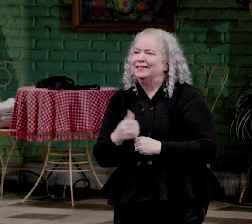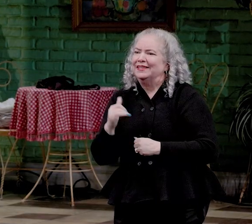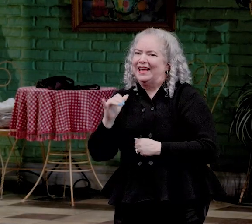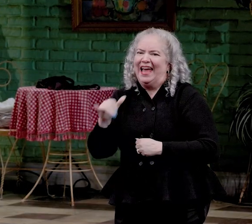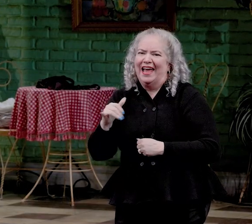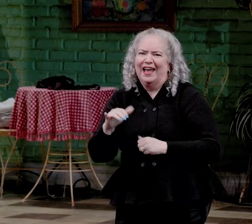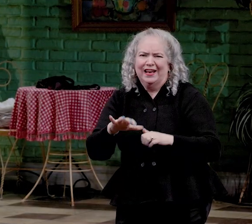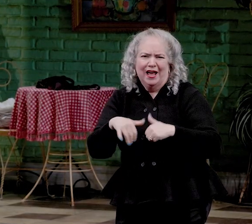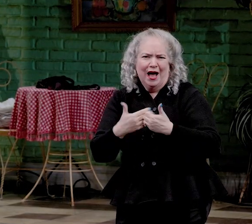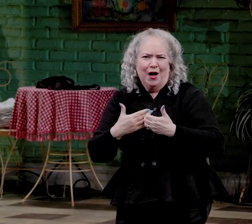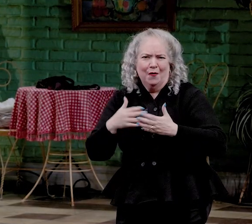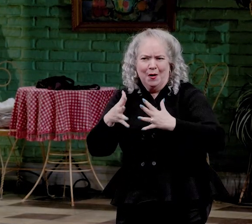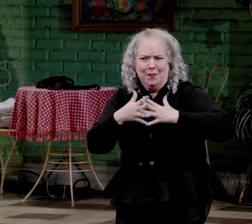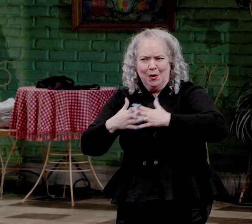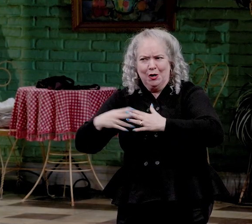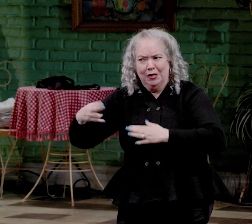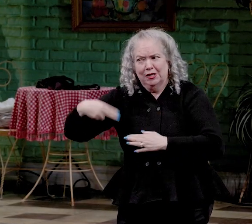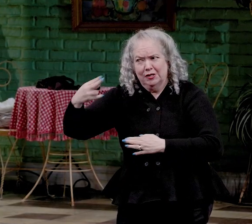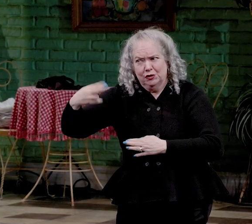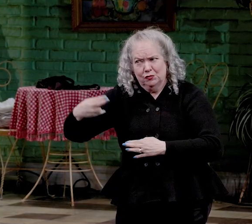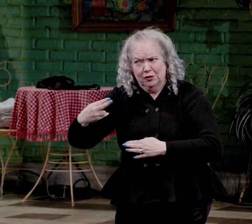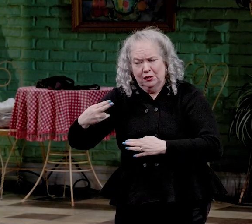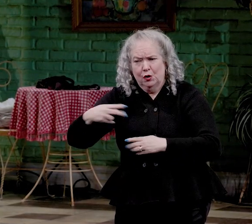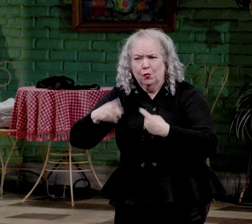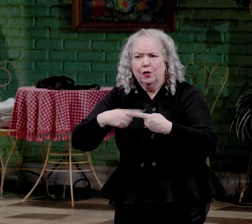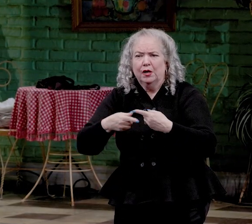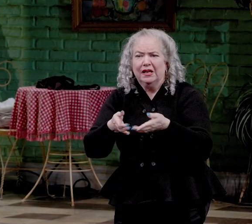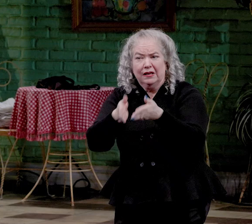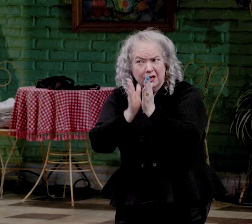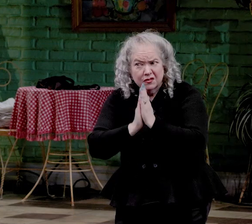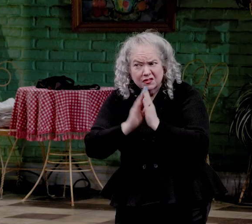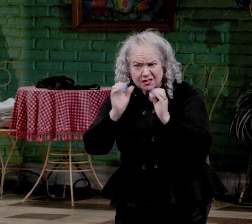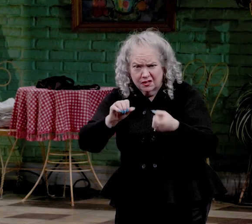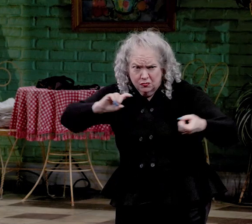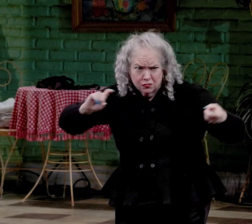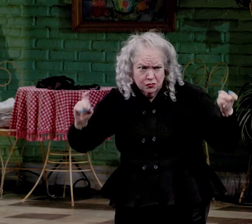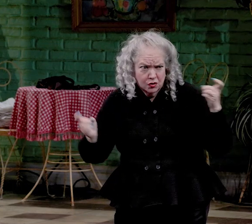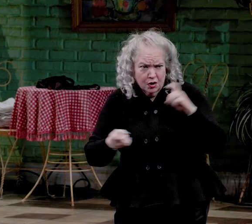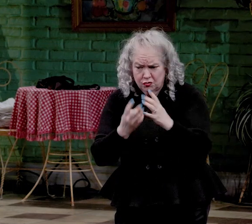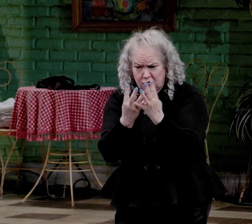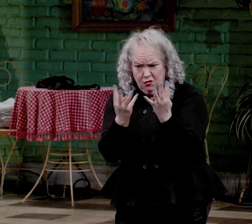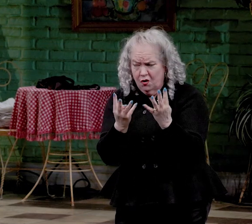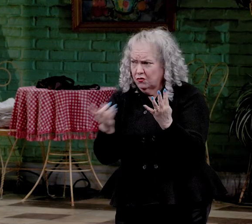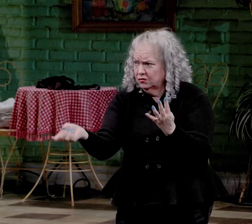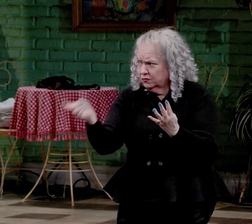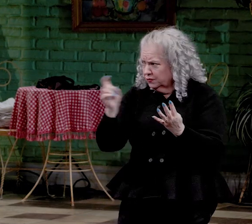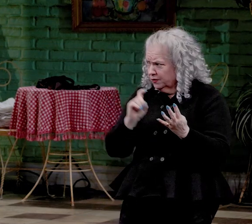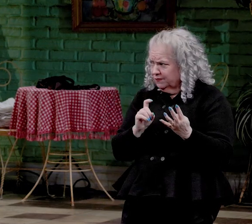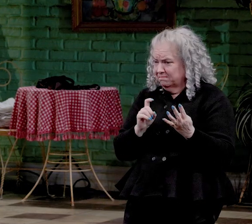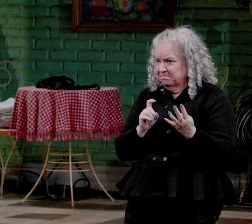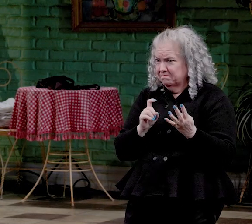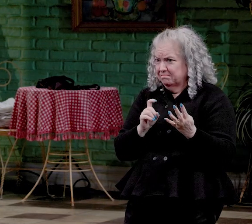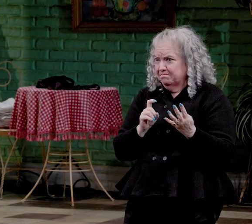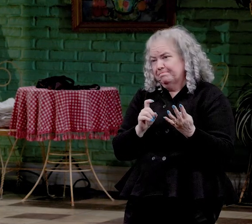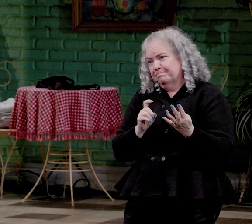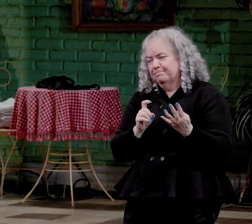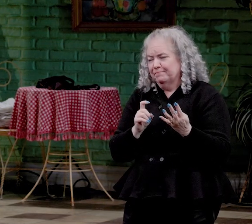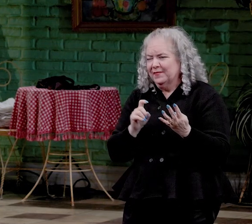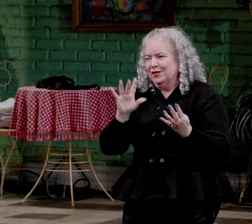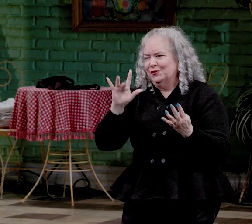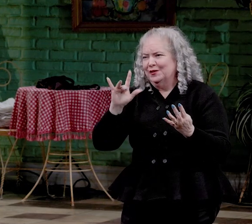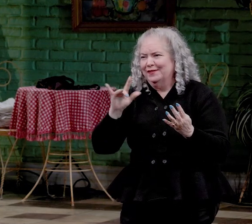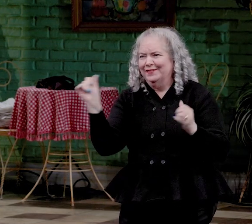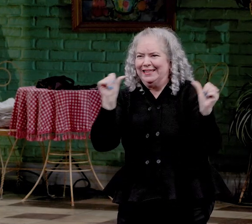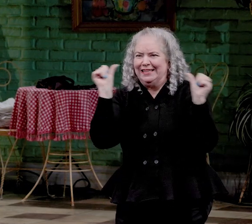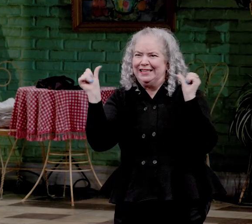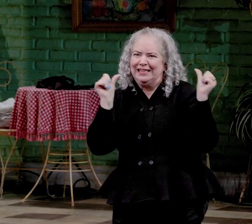game of American history as it asks, can we ever change the cards we're dealt? It's the 25th